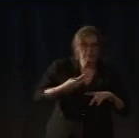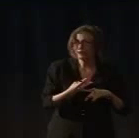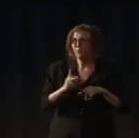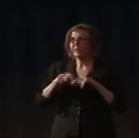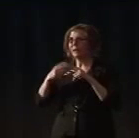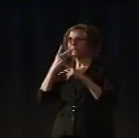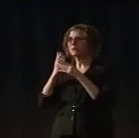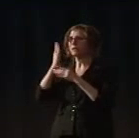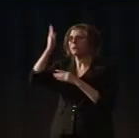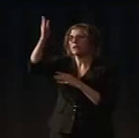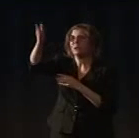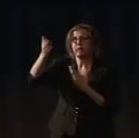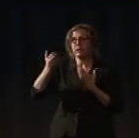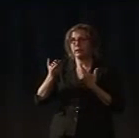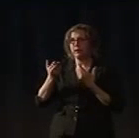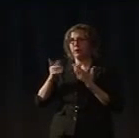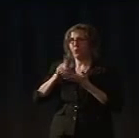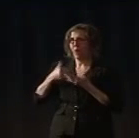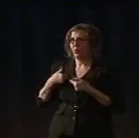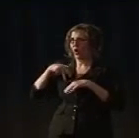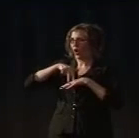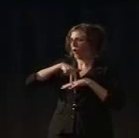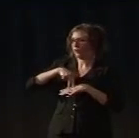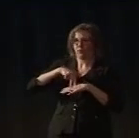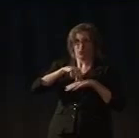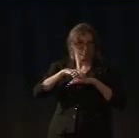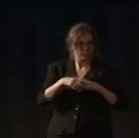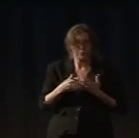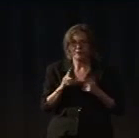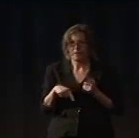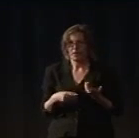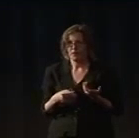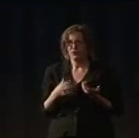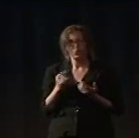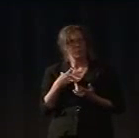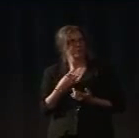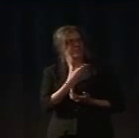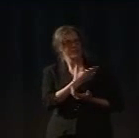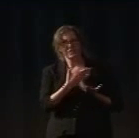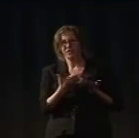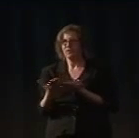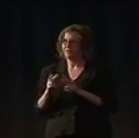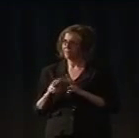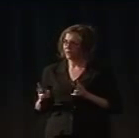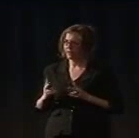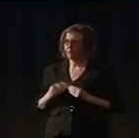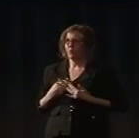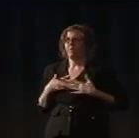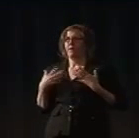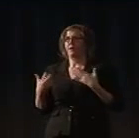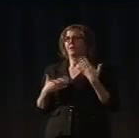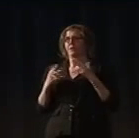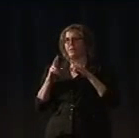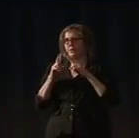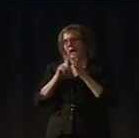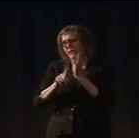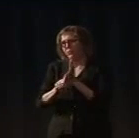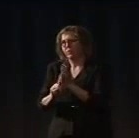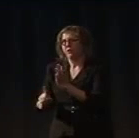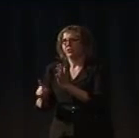the traditional sense, which was pre-Anthropocene, so to speak. And it's a very moving exploration of a,